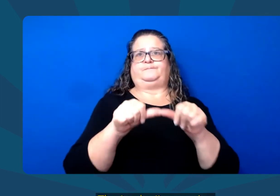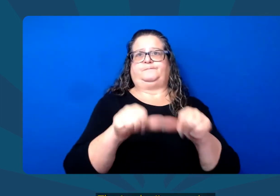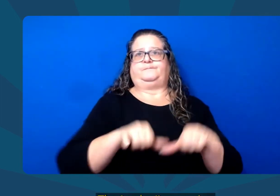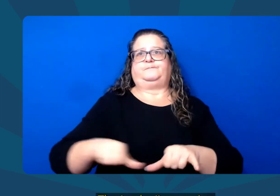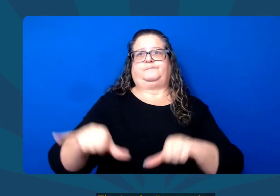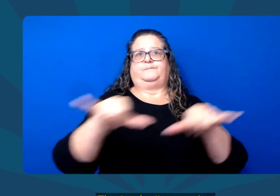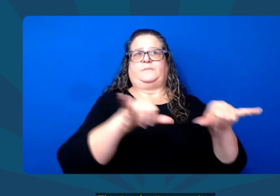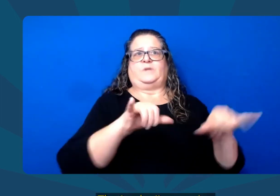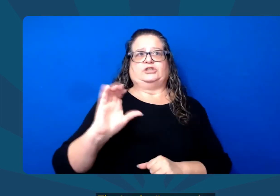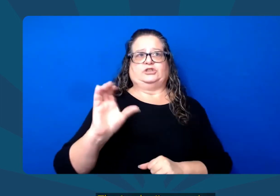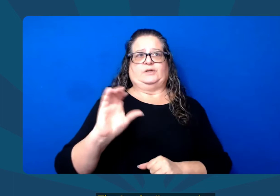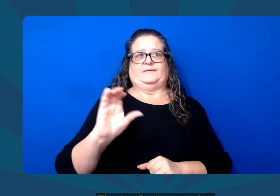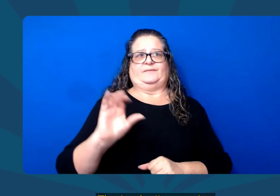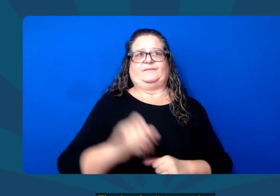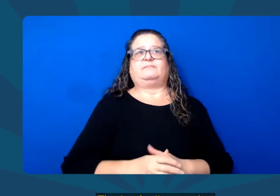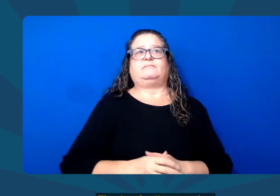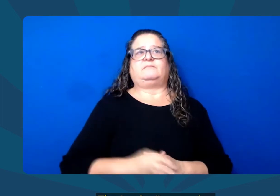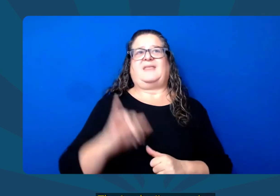That's why I'm running